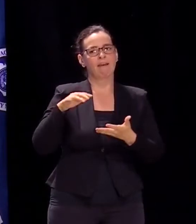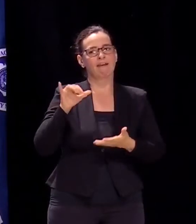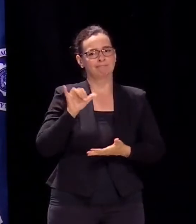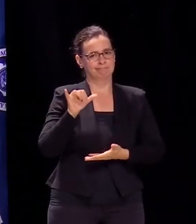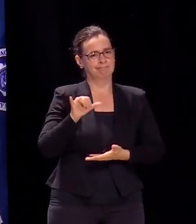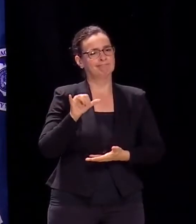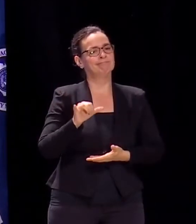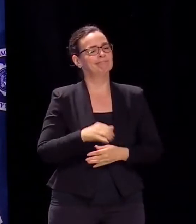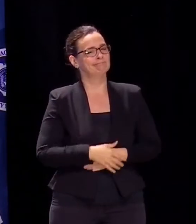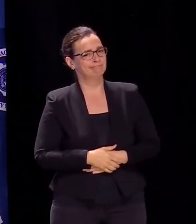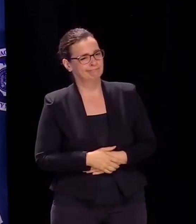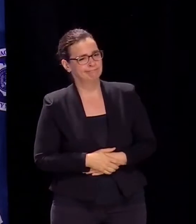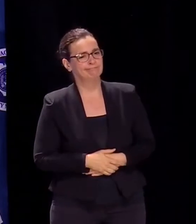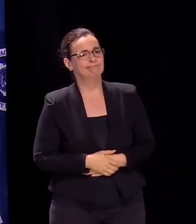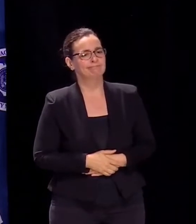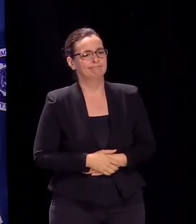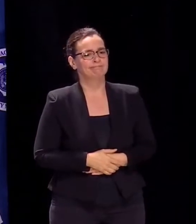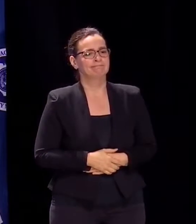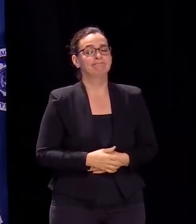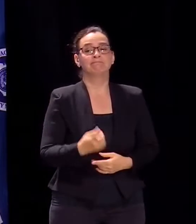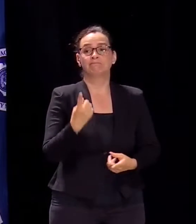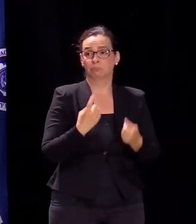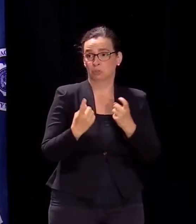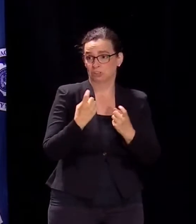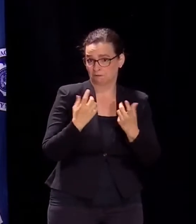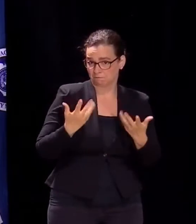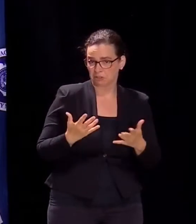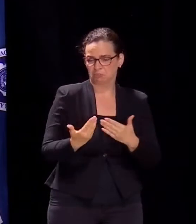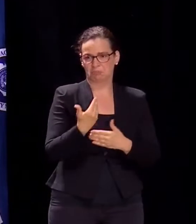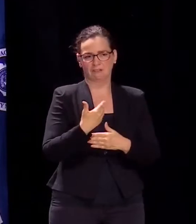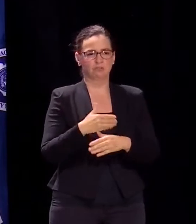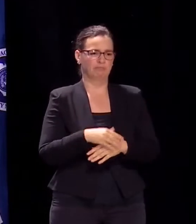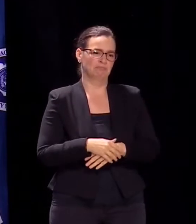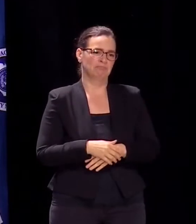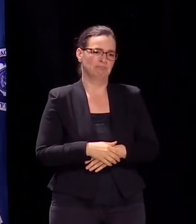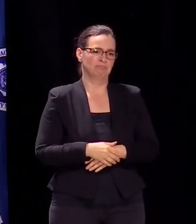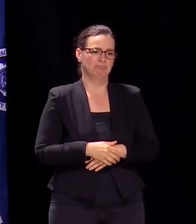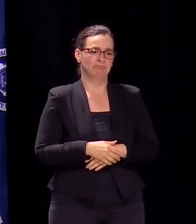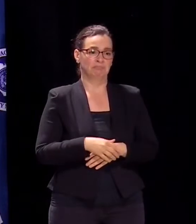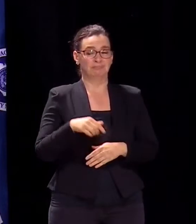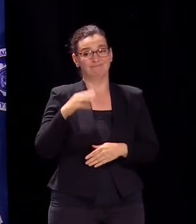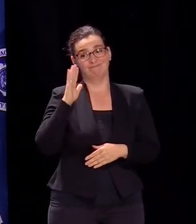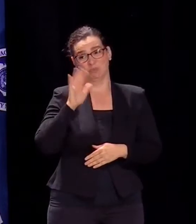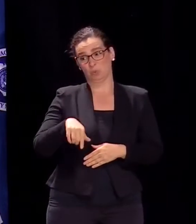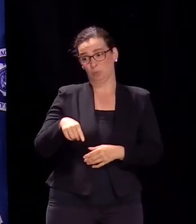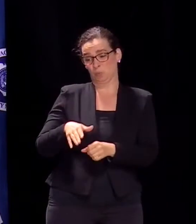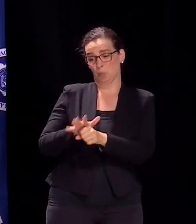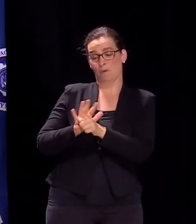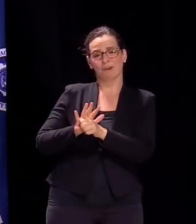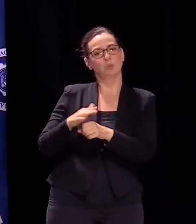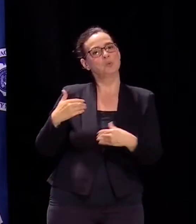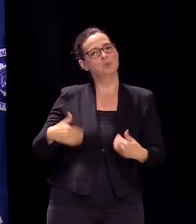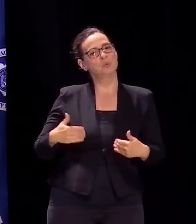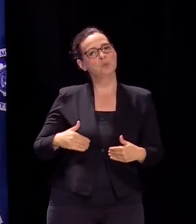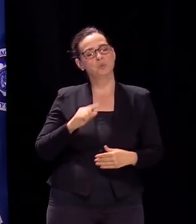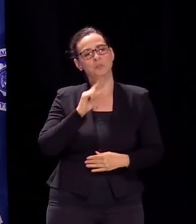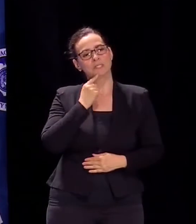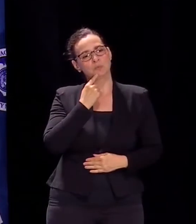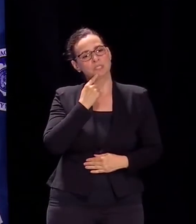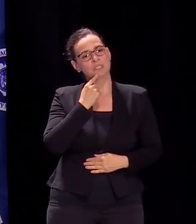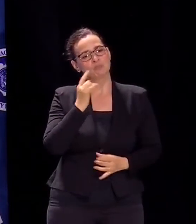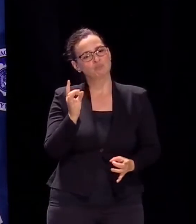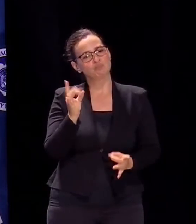And then we'll take some questions. This virus is real, and I think it's just important that people understand